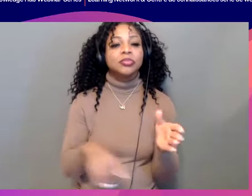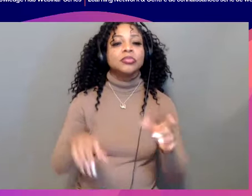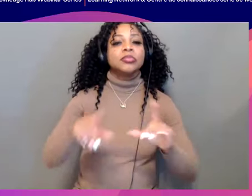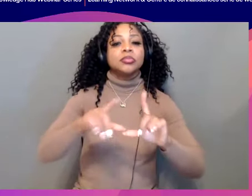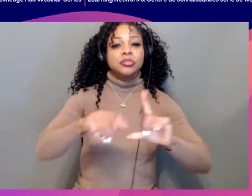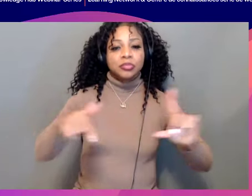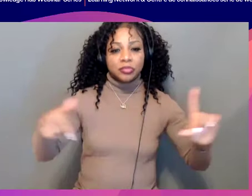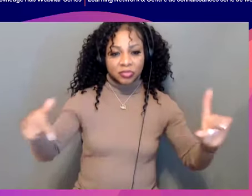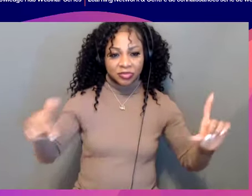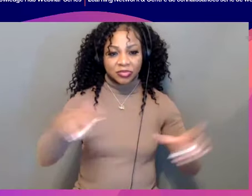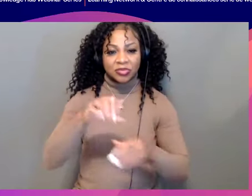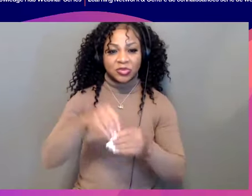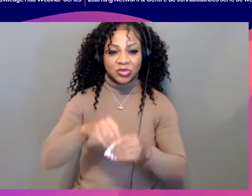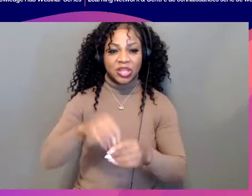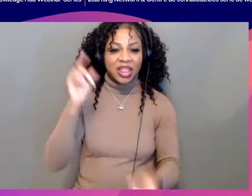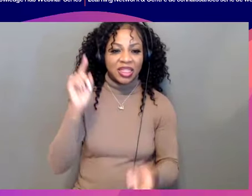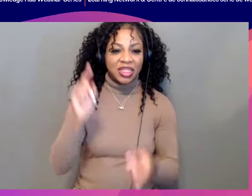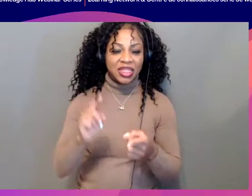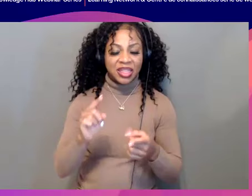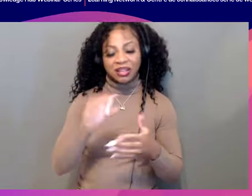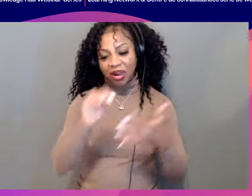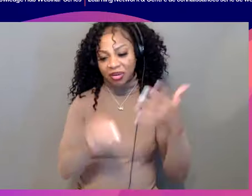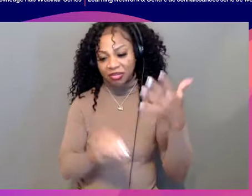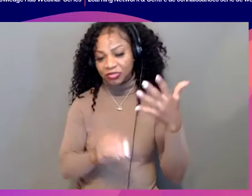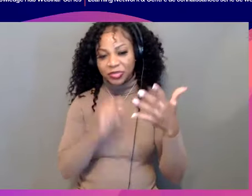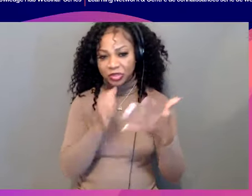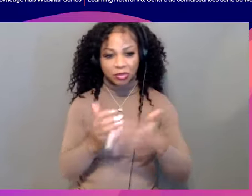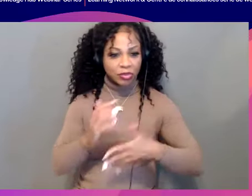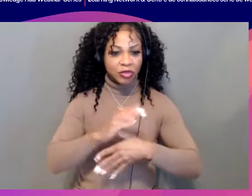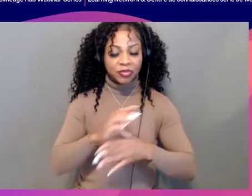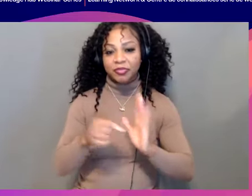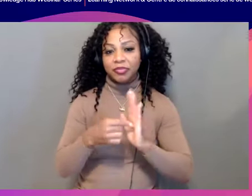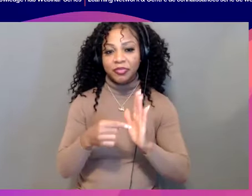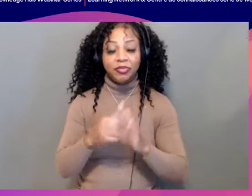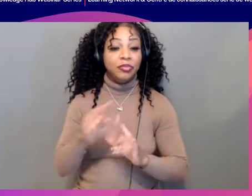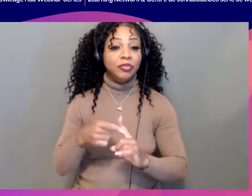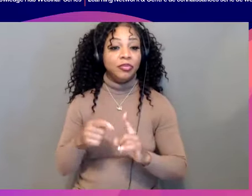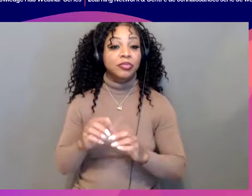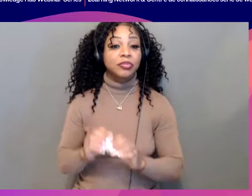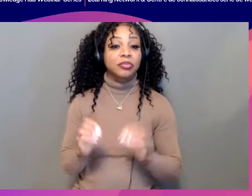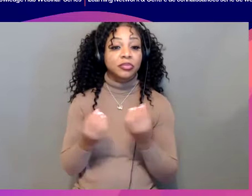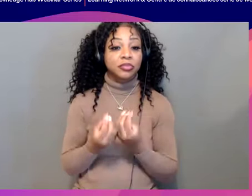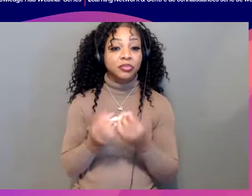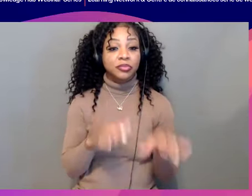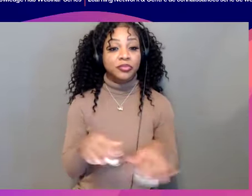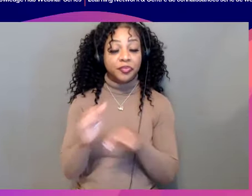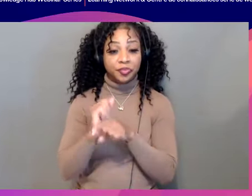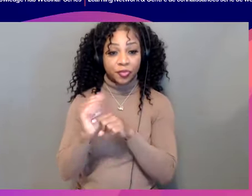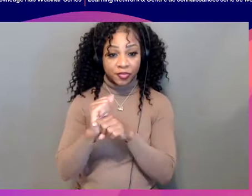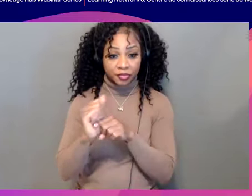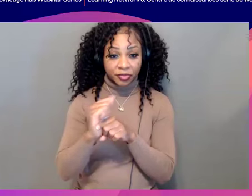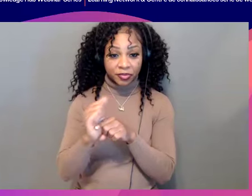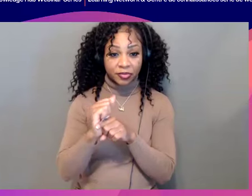LGBTQ inclusion has become less of a priority. So for example, initially when organizations do training, they